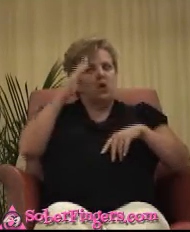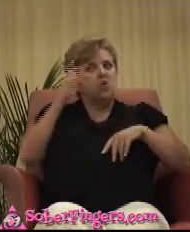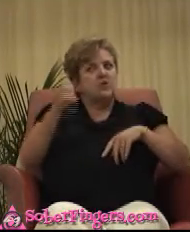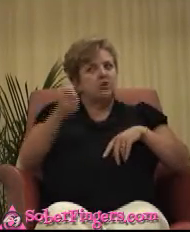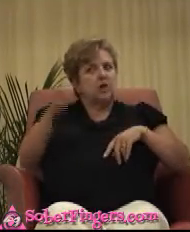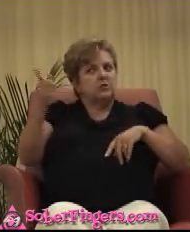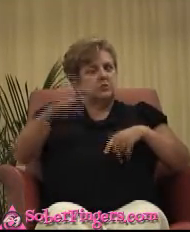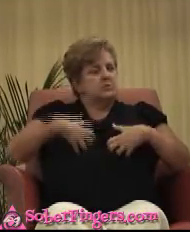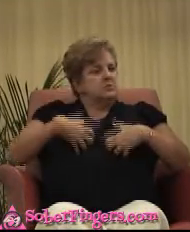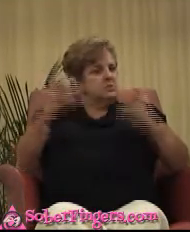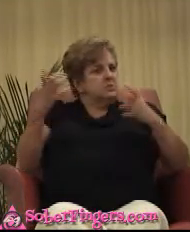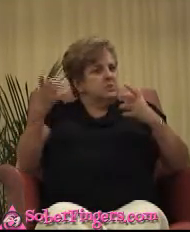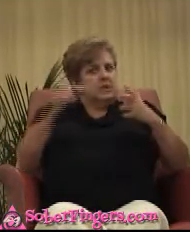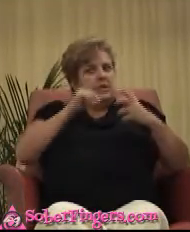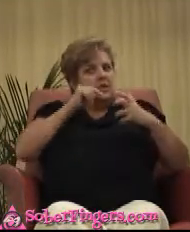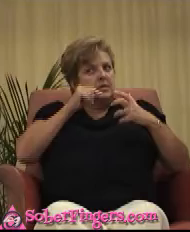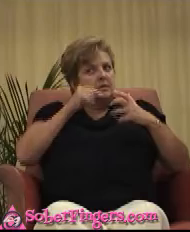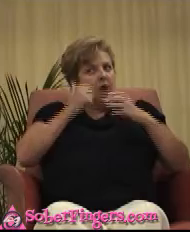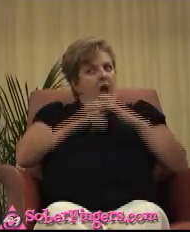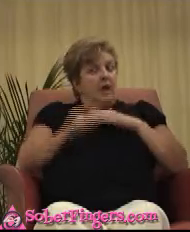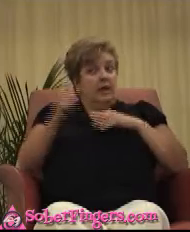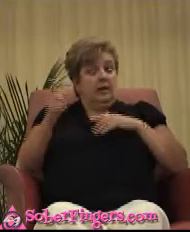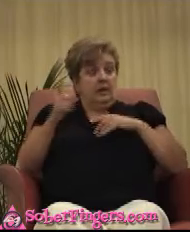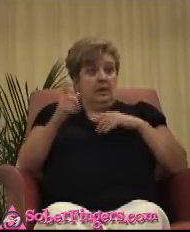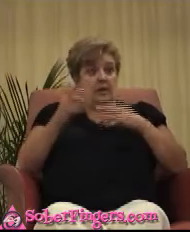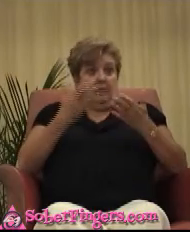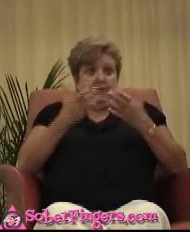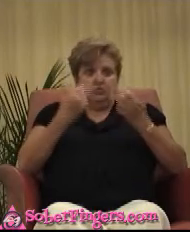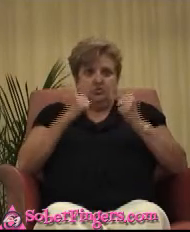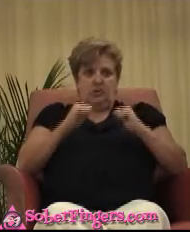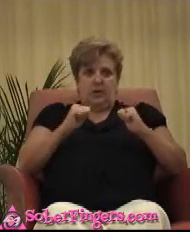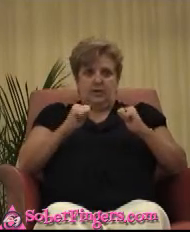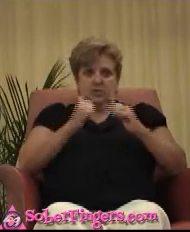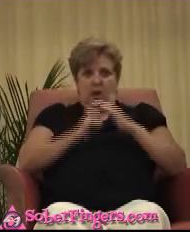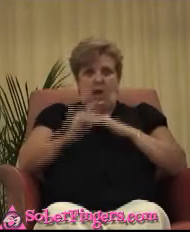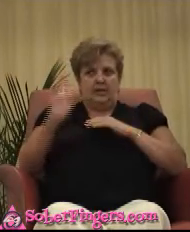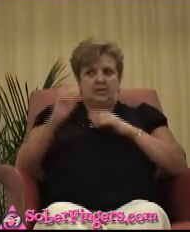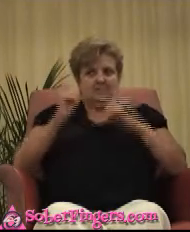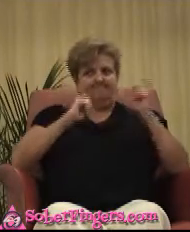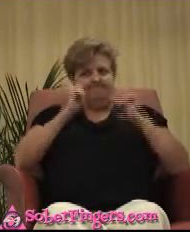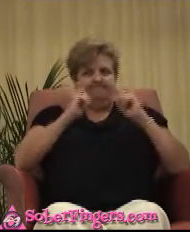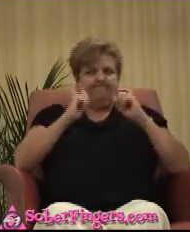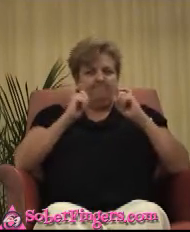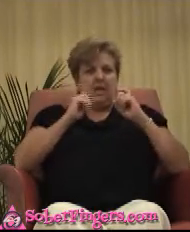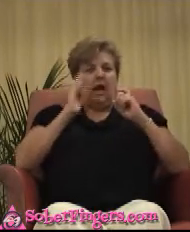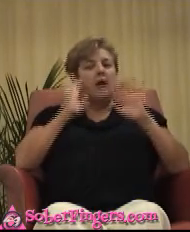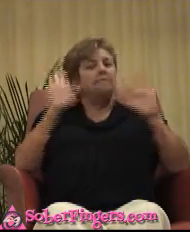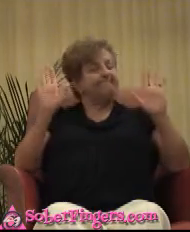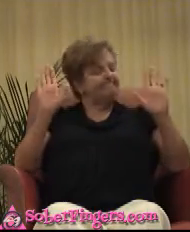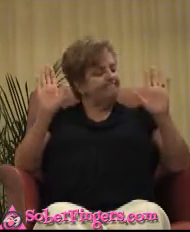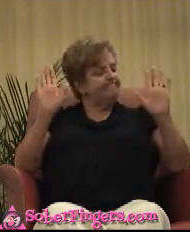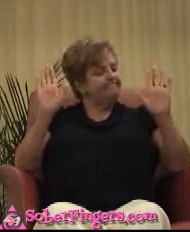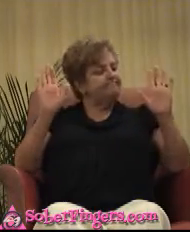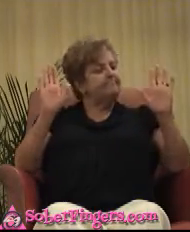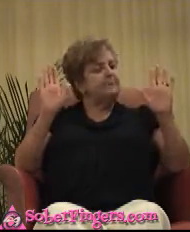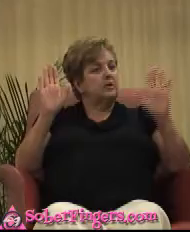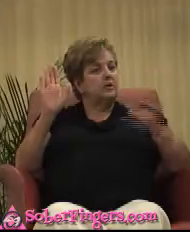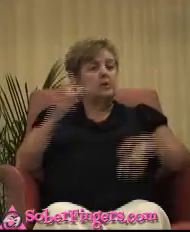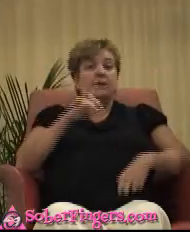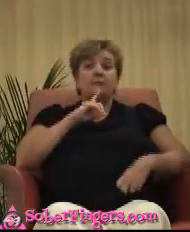He didn't hide him. I saw him. He may have tried to hide him, but I saw him. I was aware of it. And I didn't begrudge that to him. It was a horrific betrayal of the public trust. He was